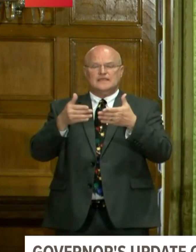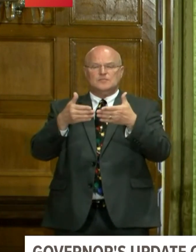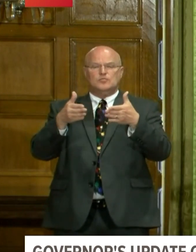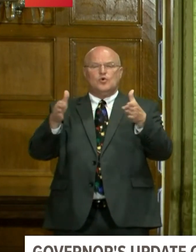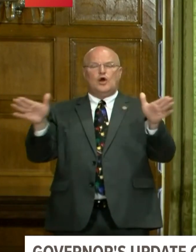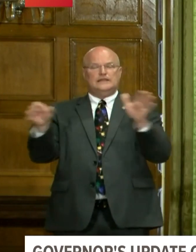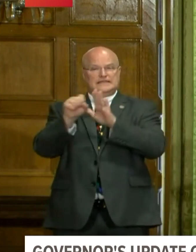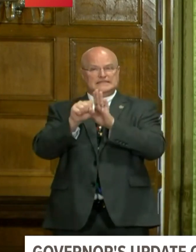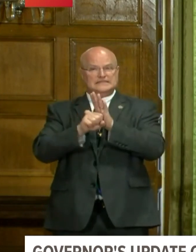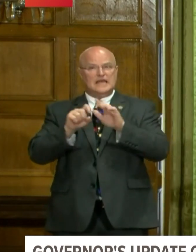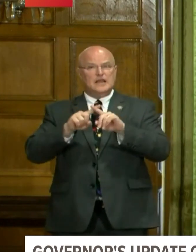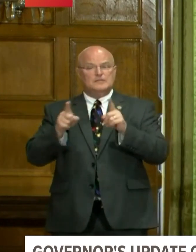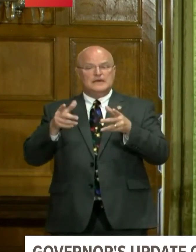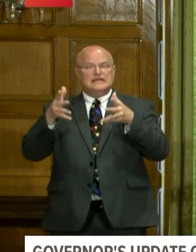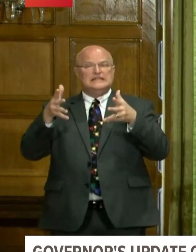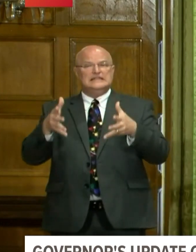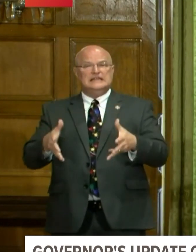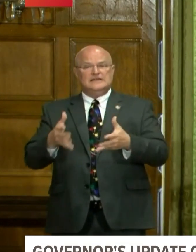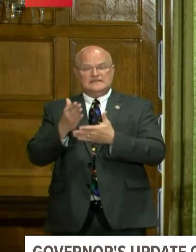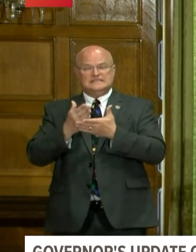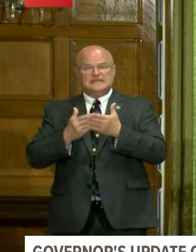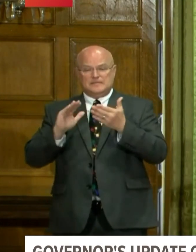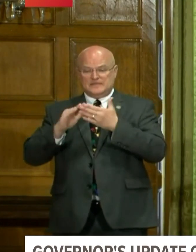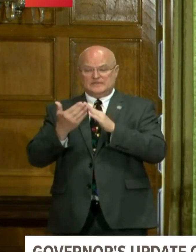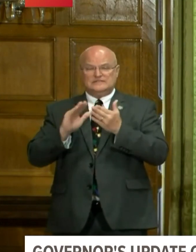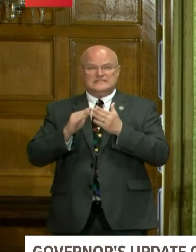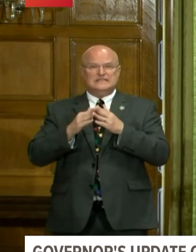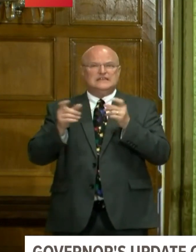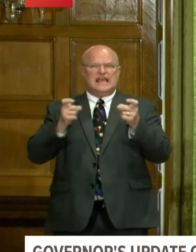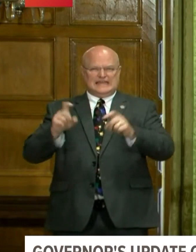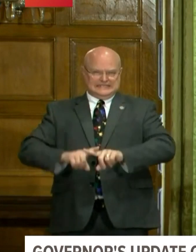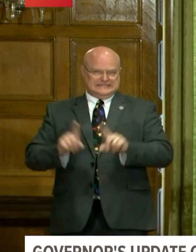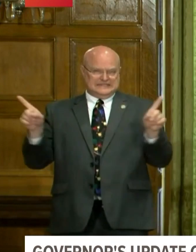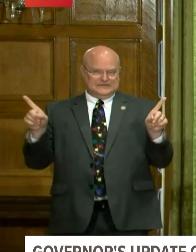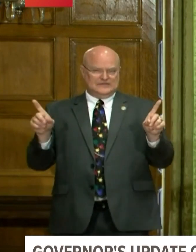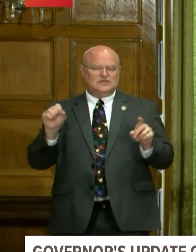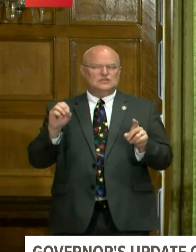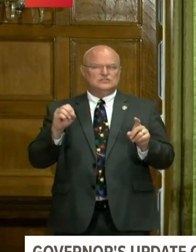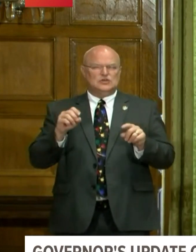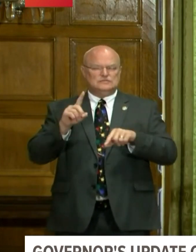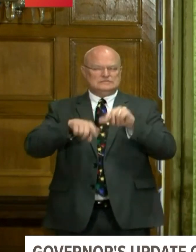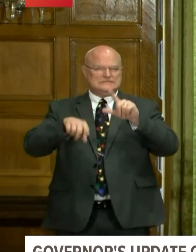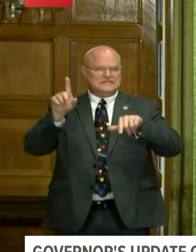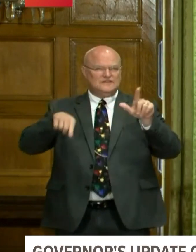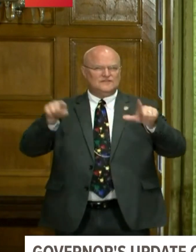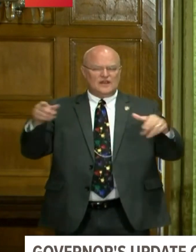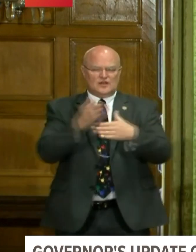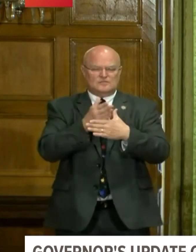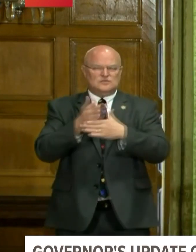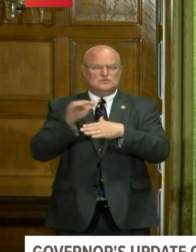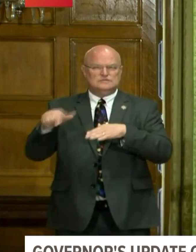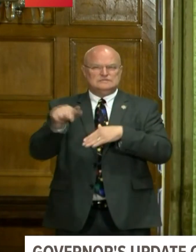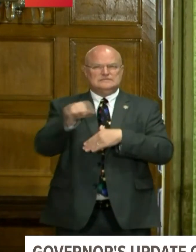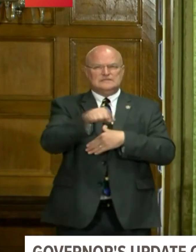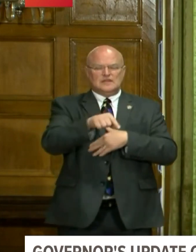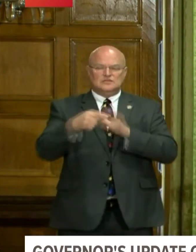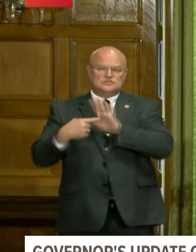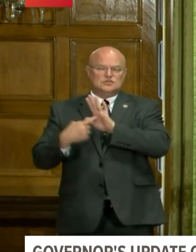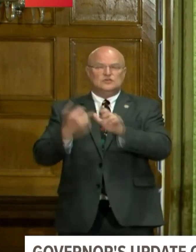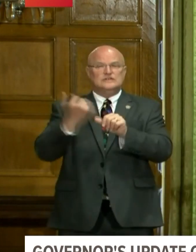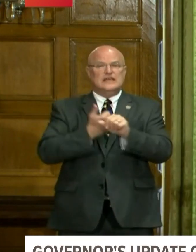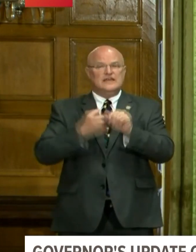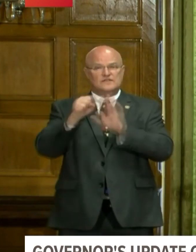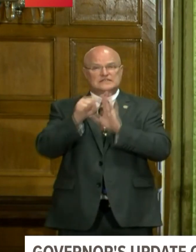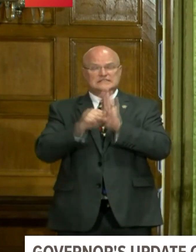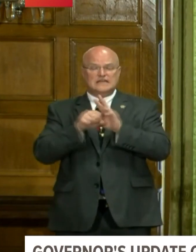broadly in the state, but left some of their cities are handling it differently. So a little bit varied. which just simply reflects that every